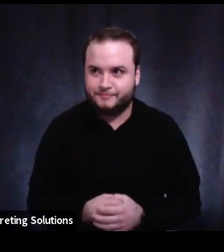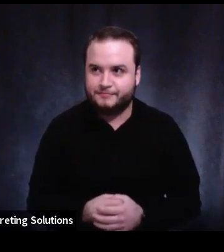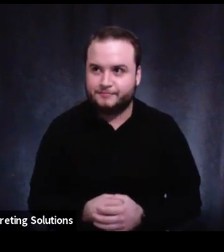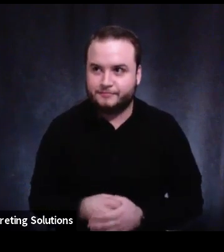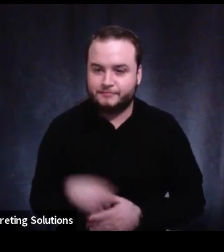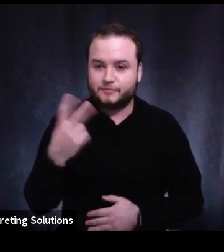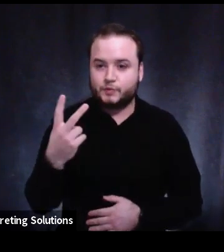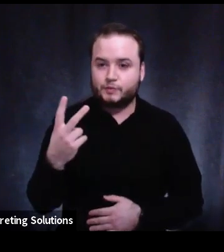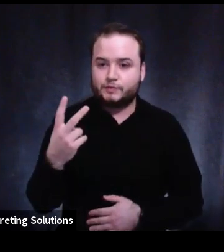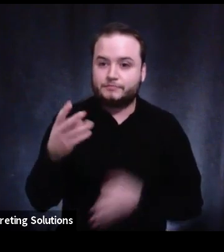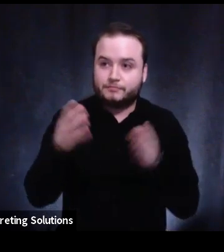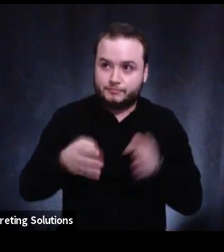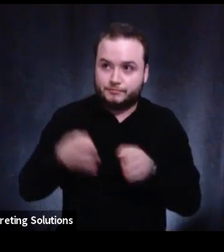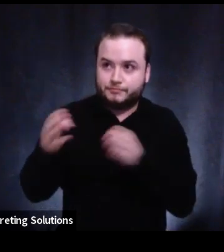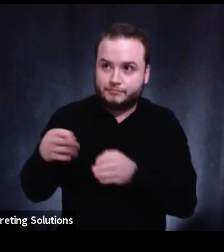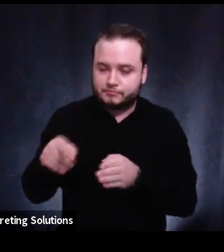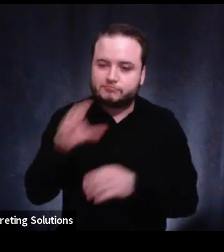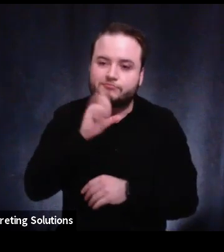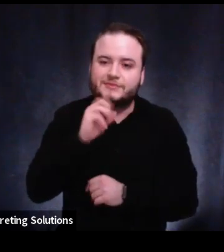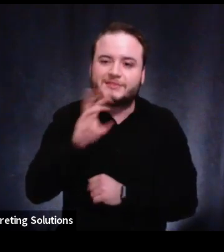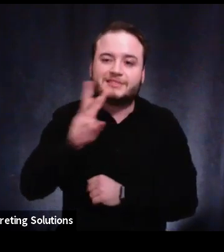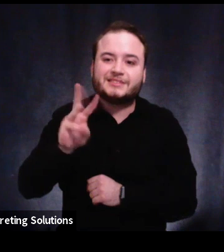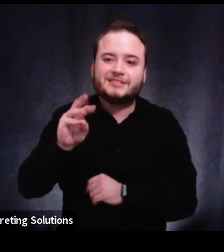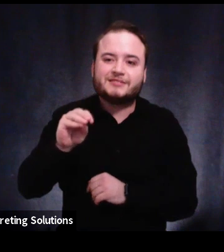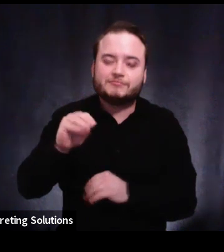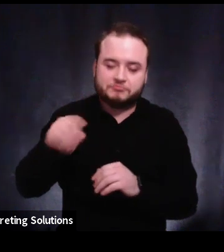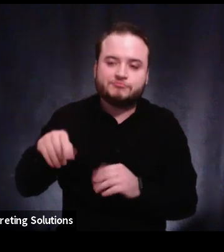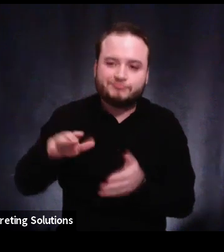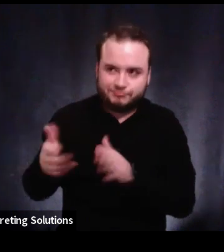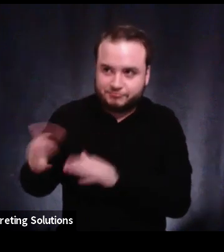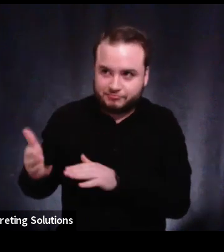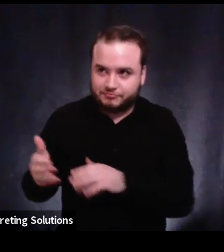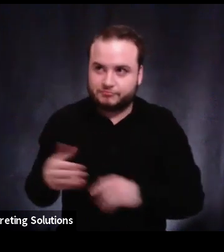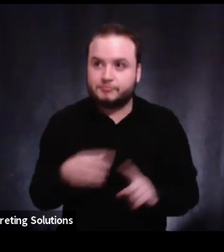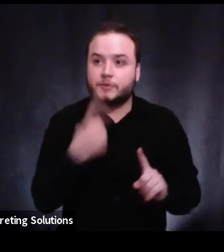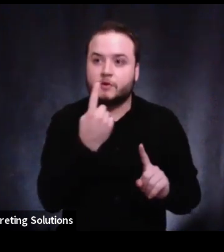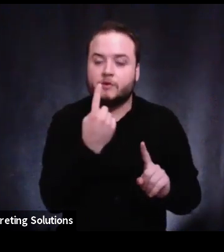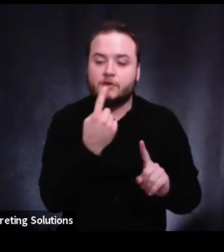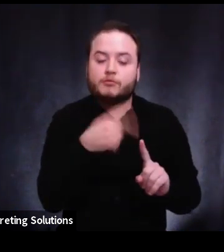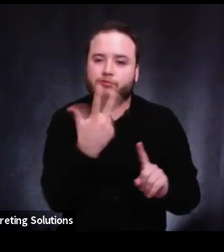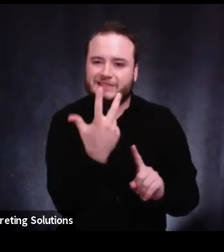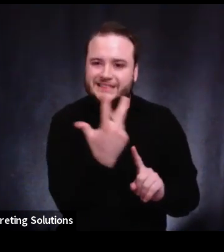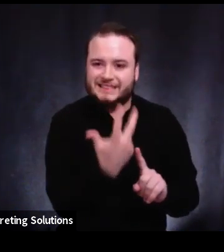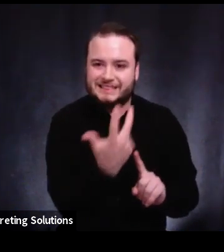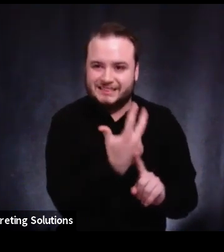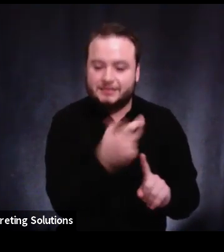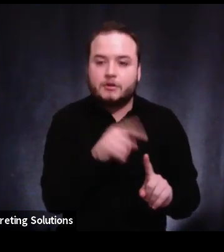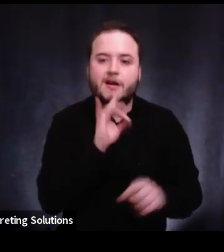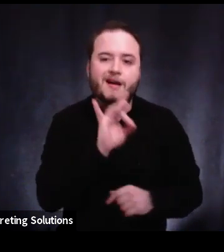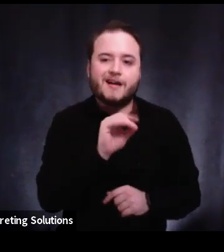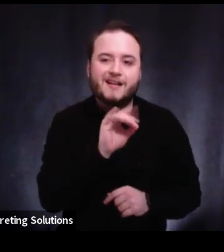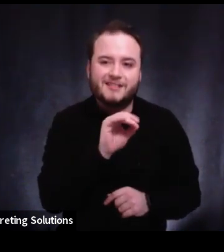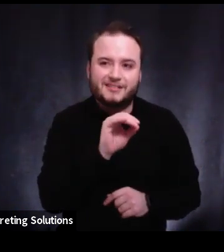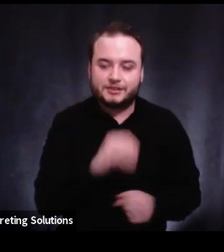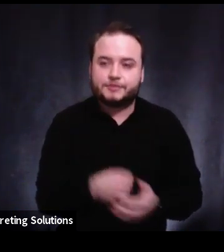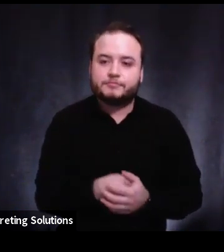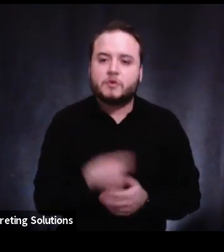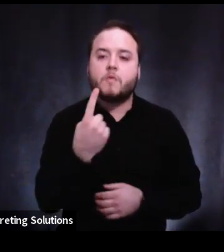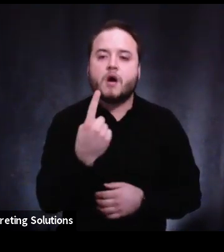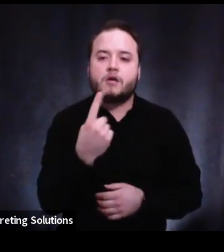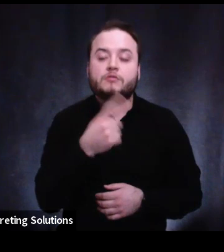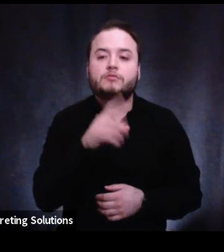their 60s, 3 in their 80s, and 2 in their 90s. 5 of the 7 were